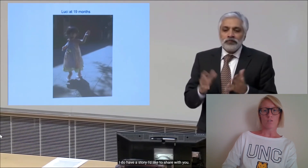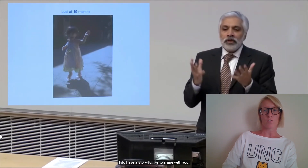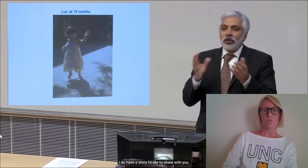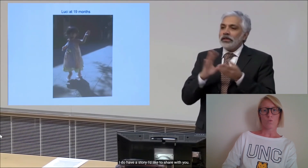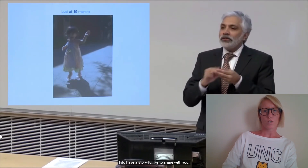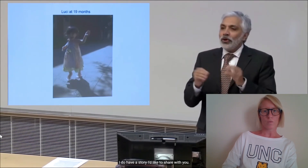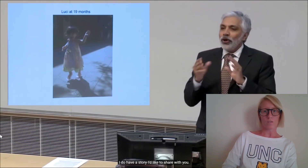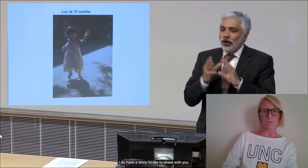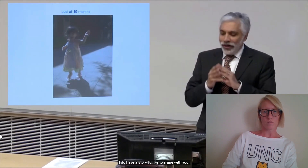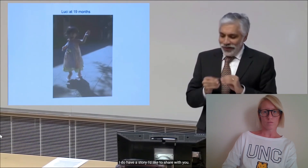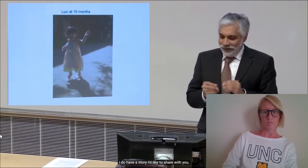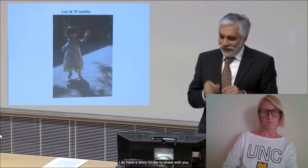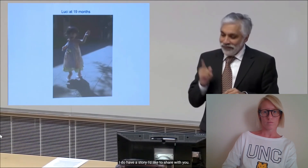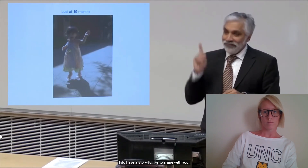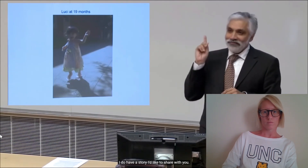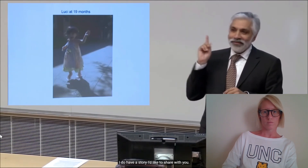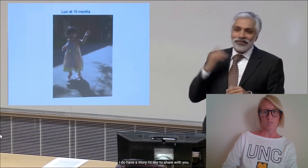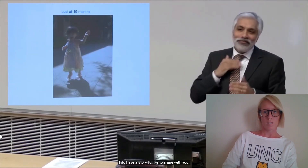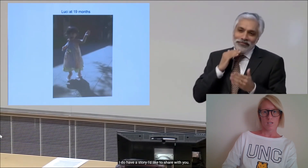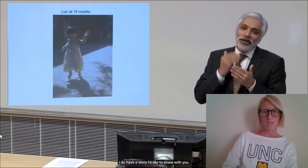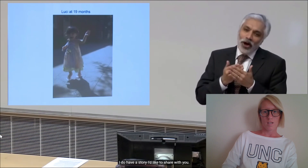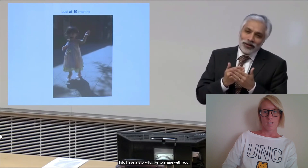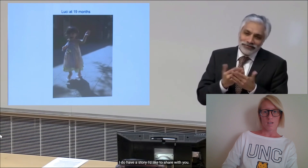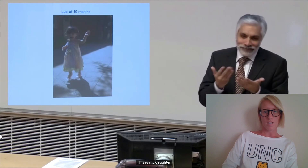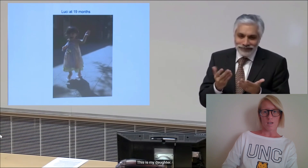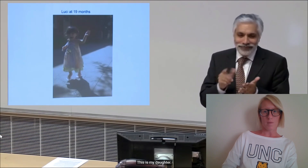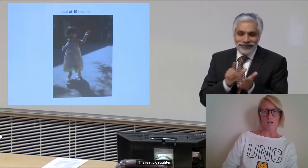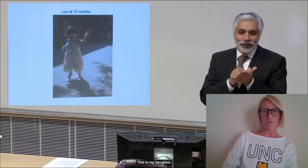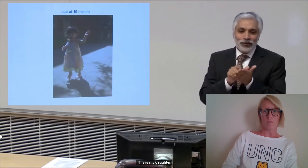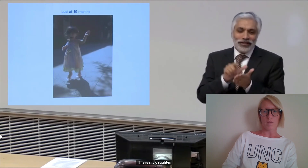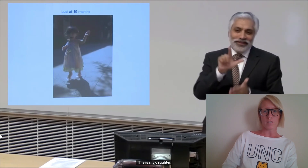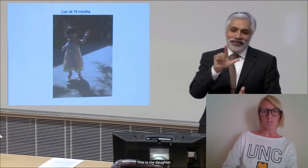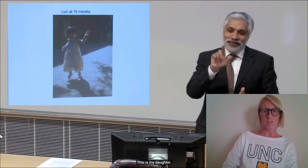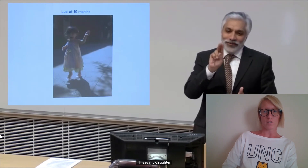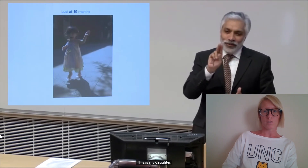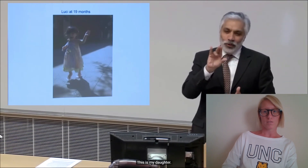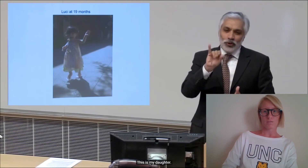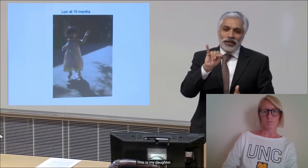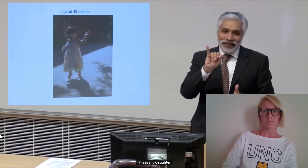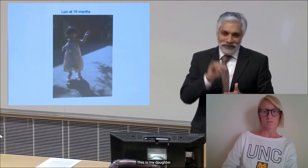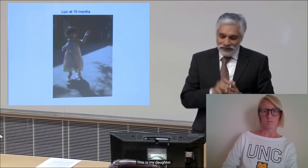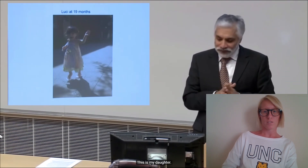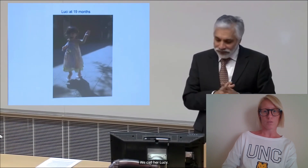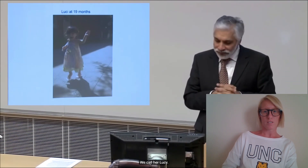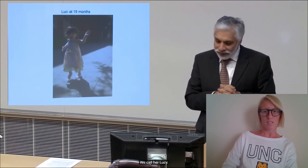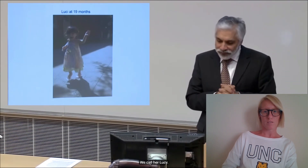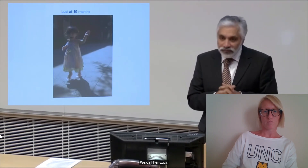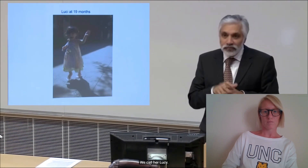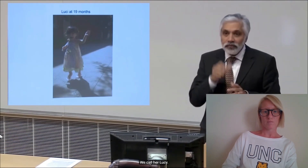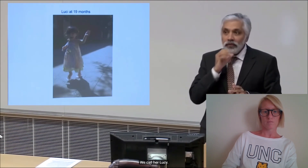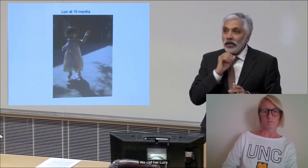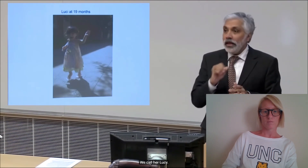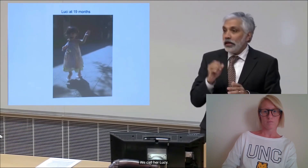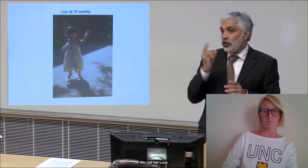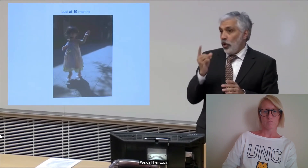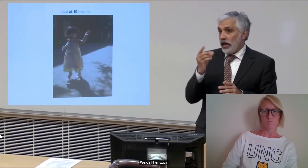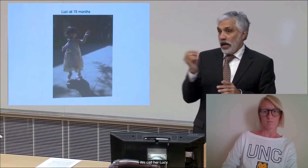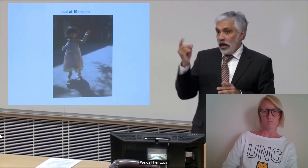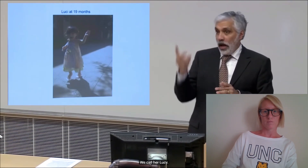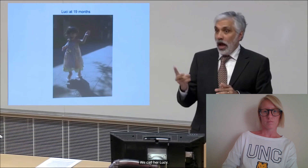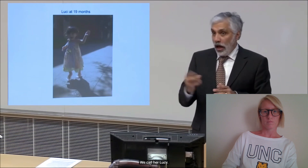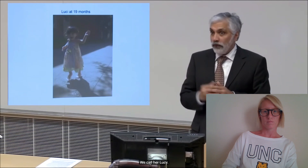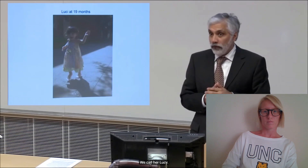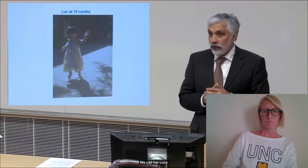I do have a story I'd like to share with you. This is my about daughter. My daughter. We call her Lucy.